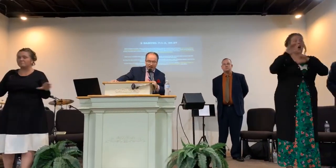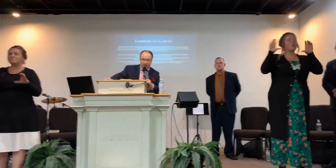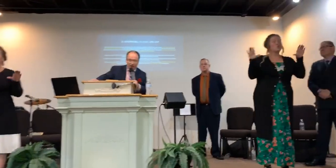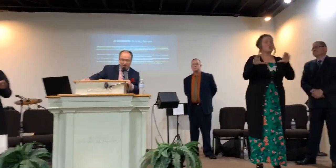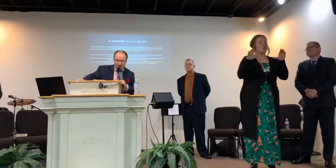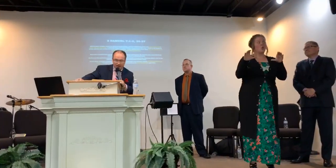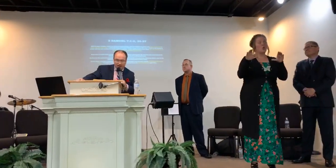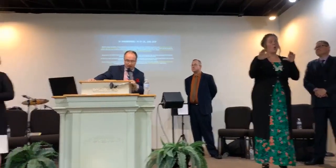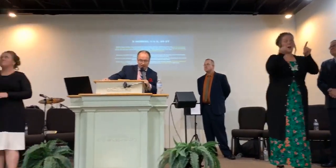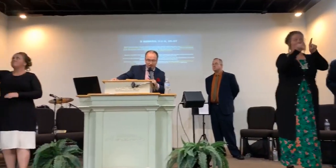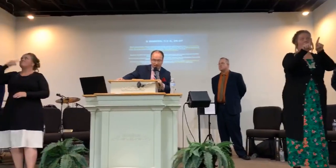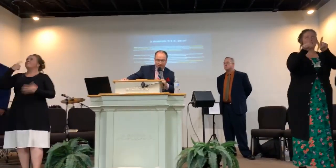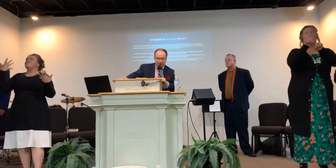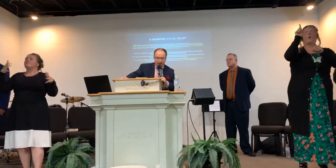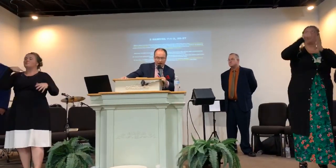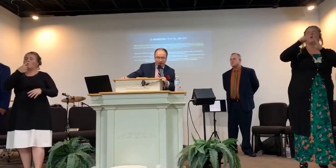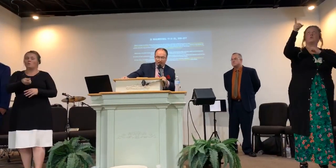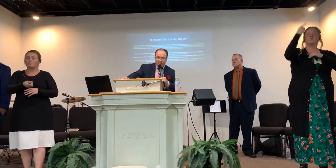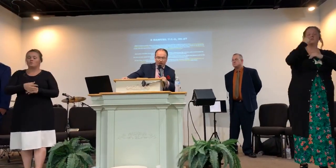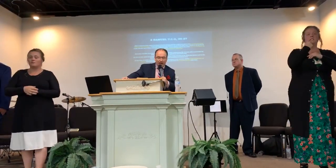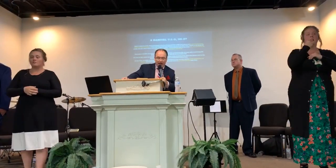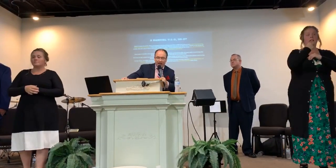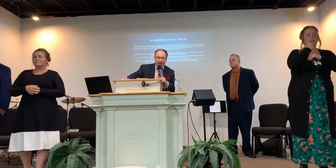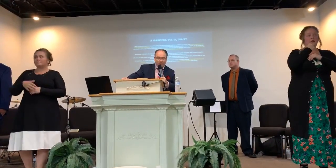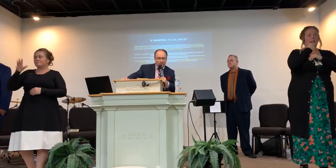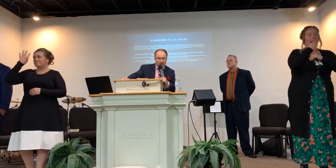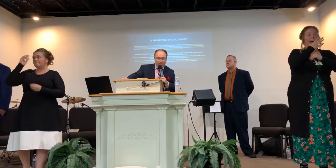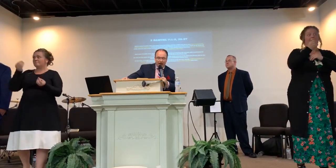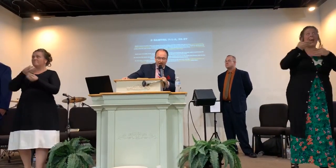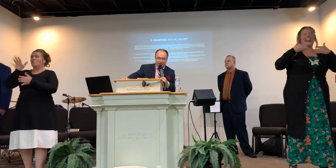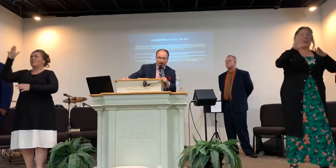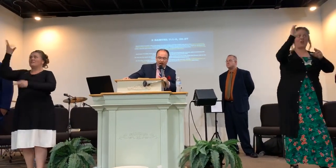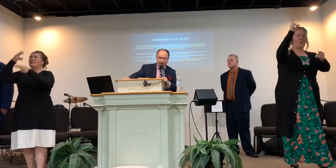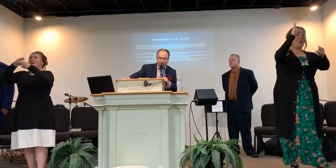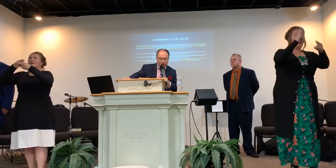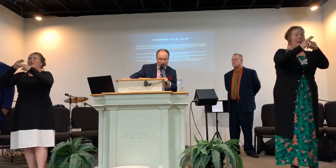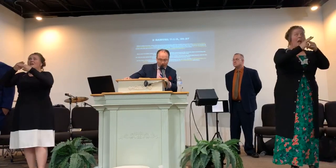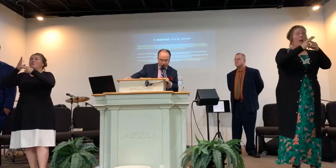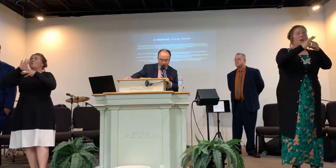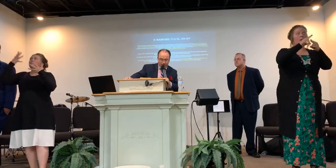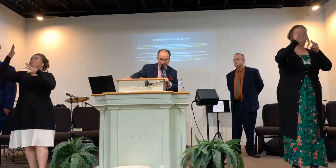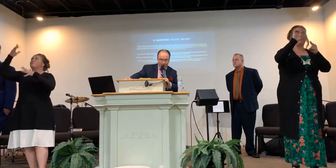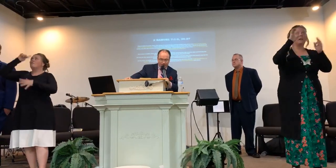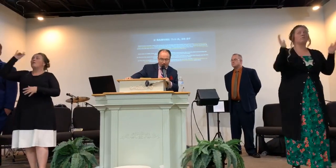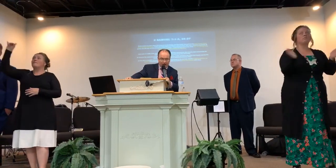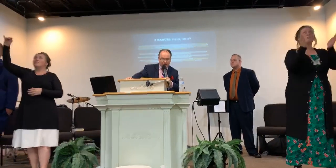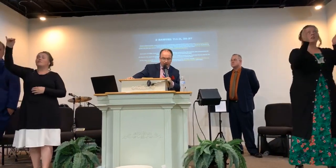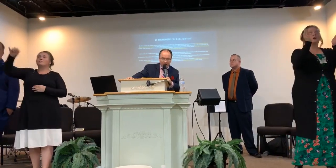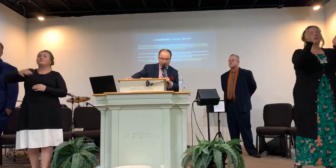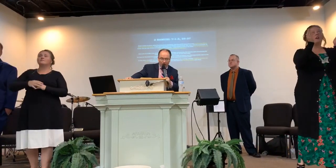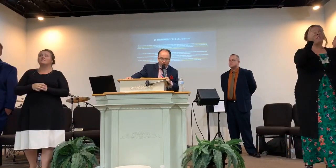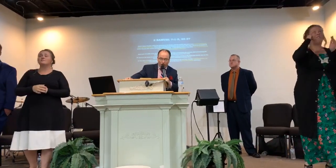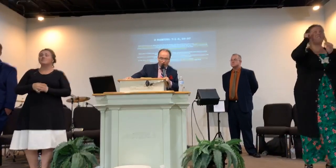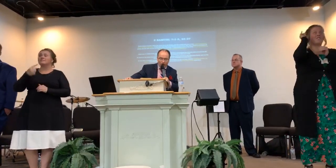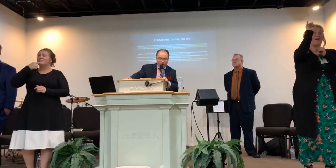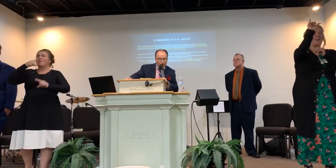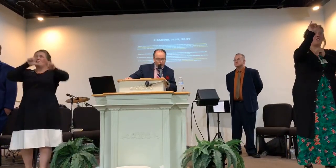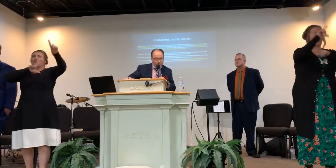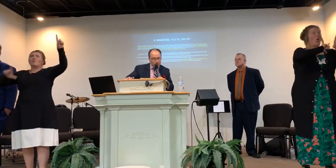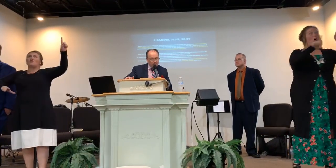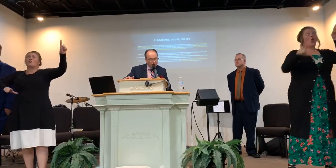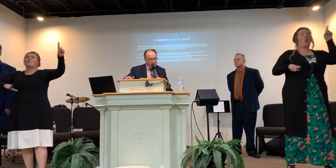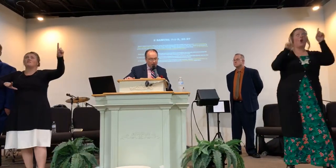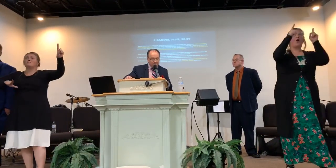as thou hast said. And let thy name be magnified forever, saying, The Lord